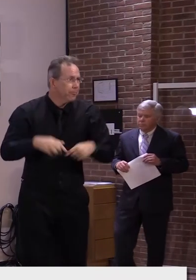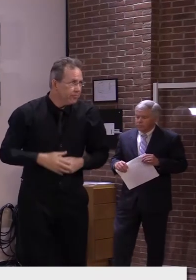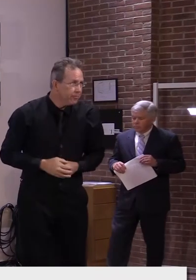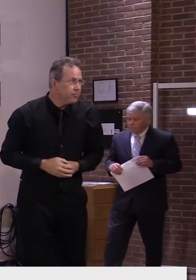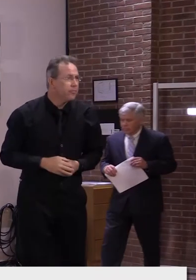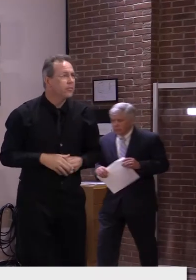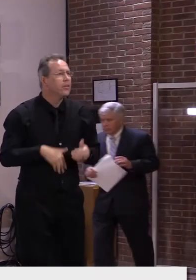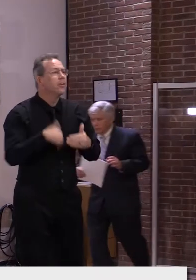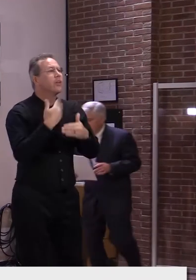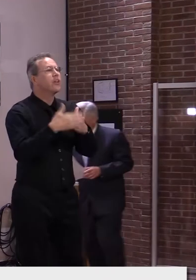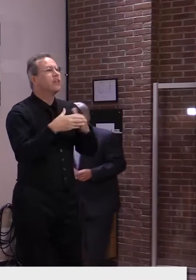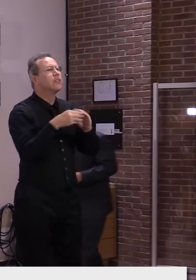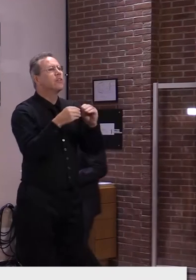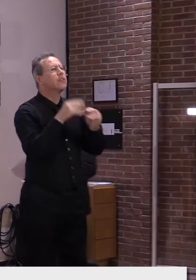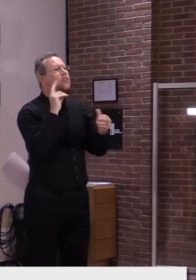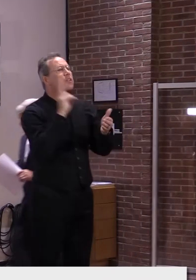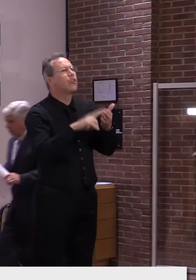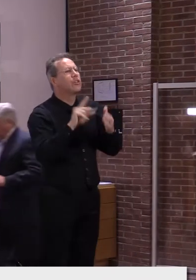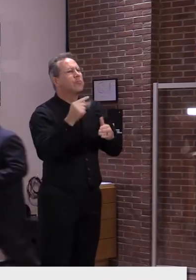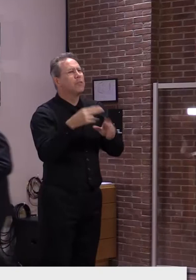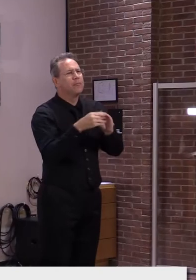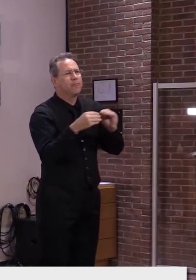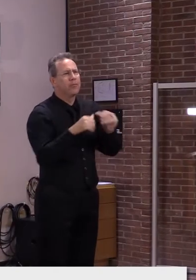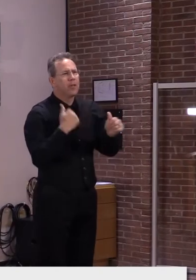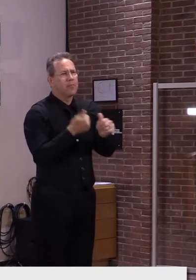introduce Secretary Smith.